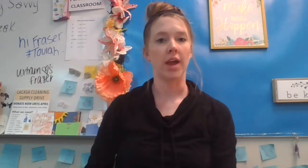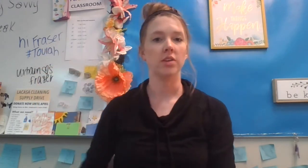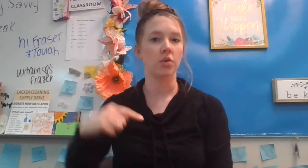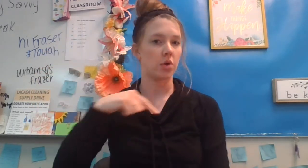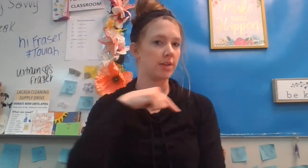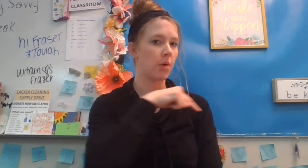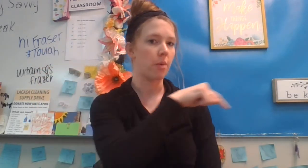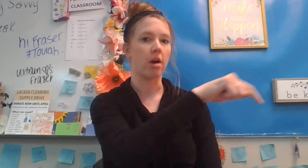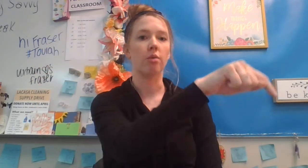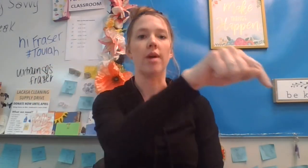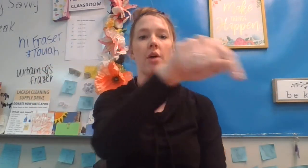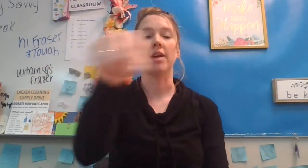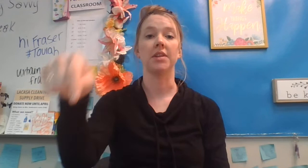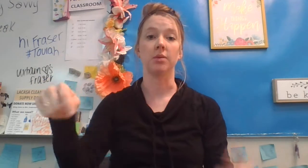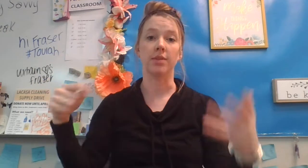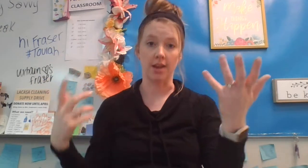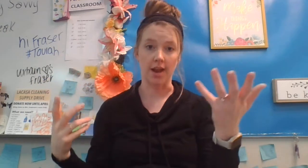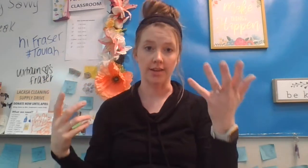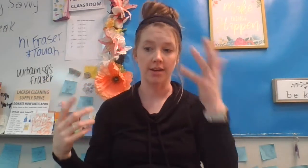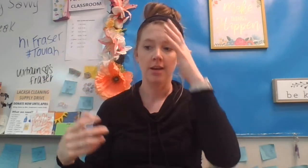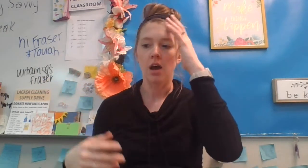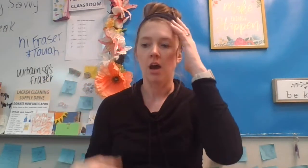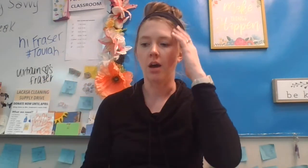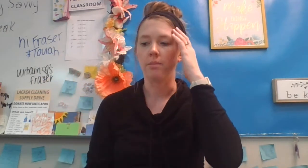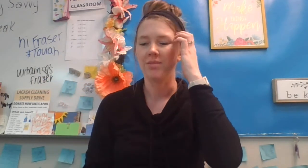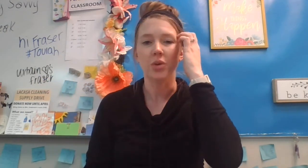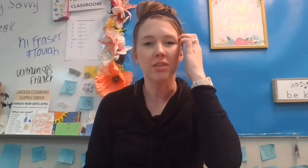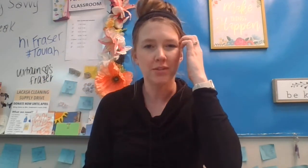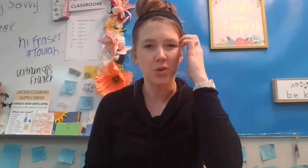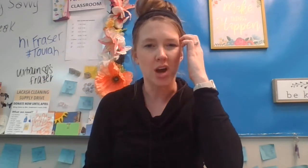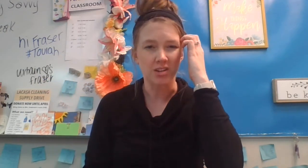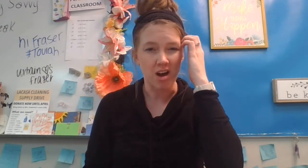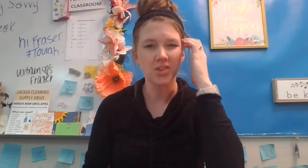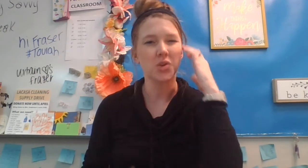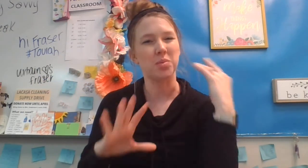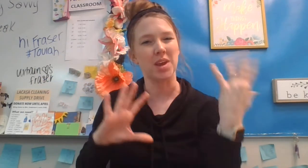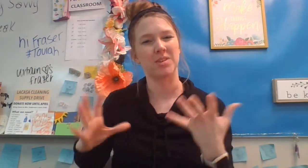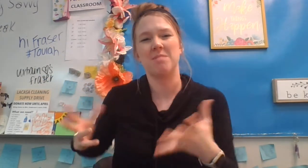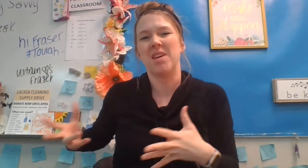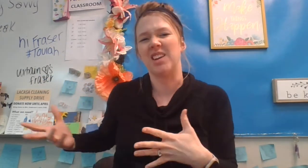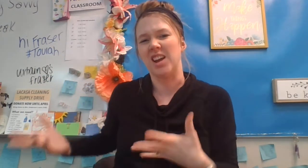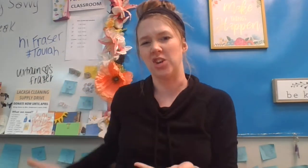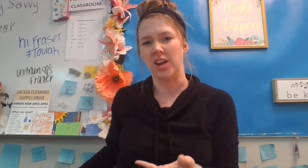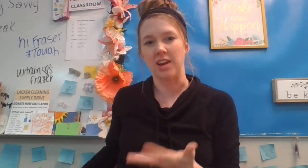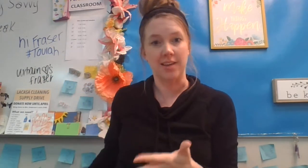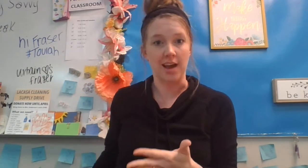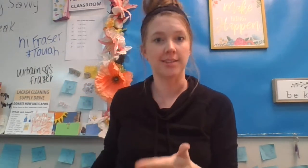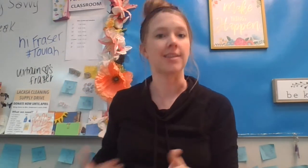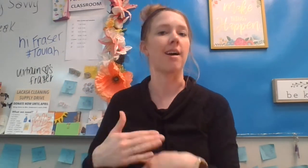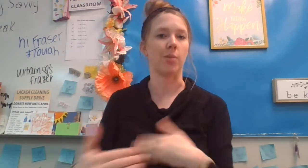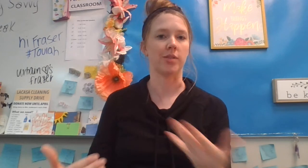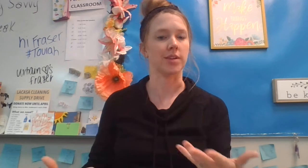okay, so notice how I went around, everything was connected. So even if you got lost, you'd be able to make an educated guess on where things